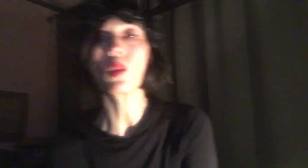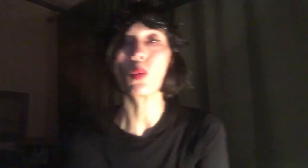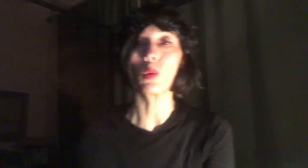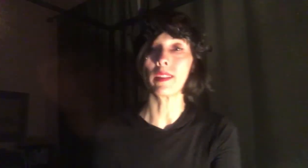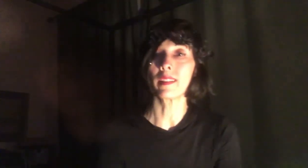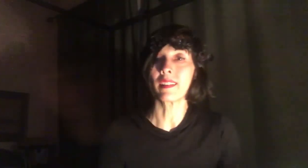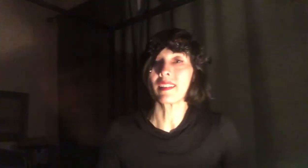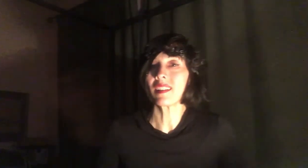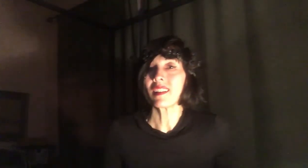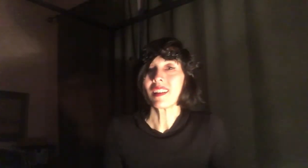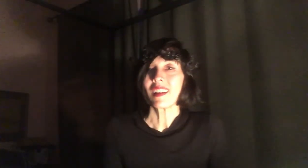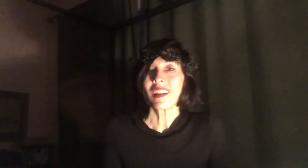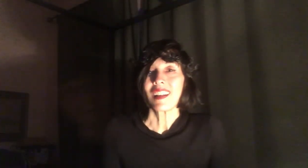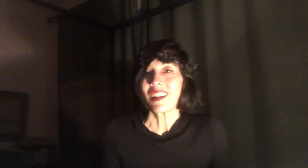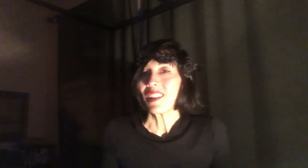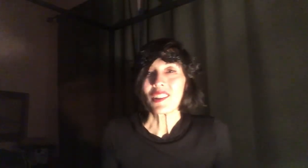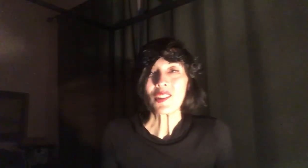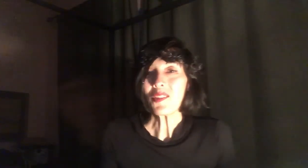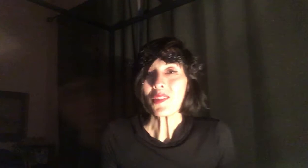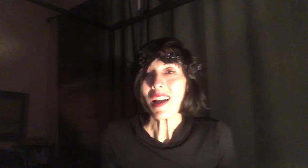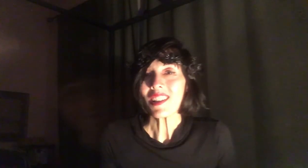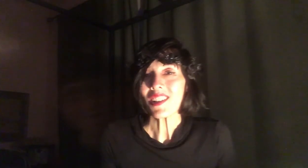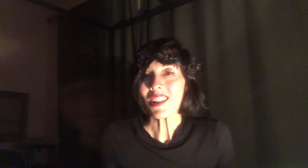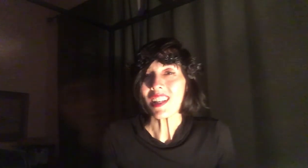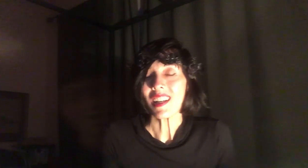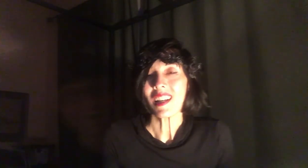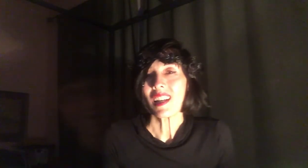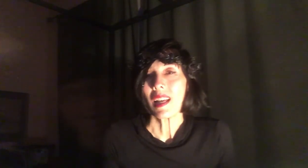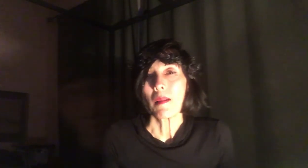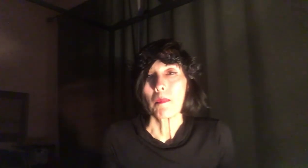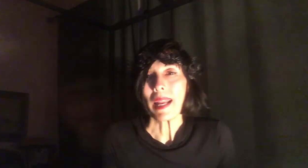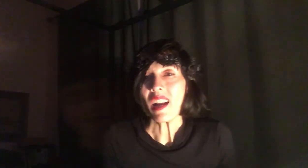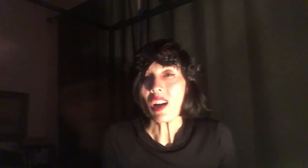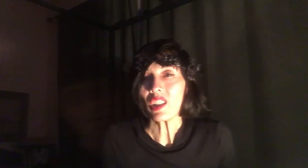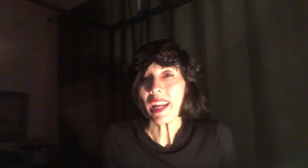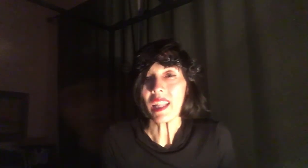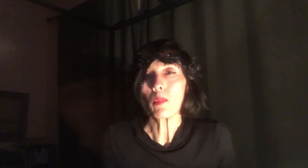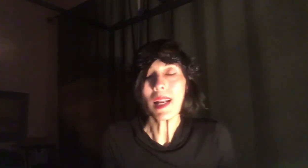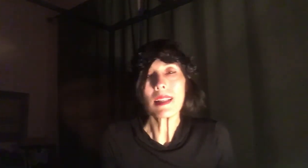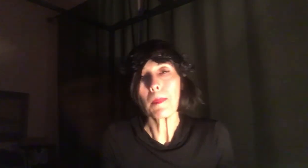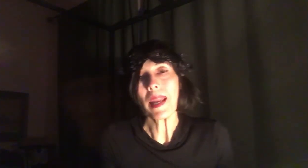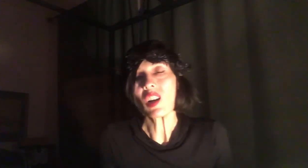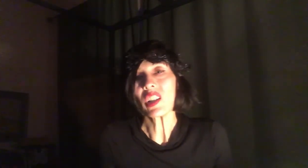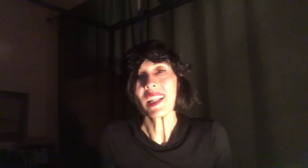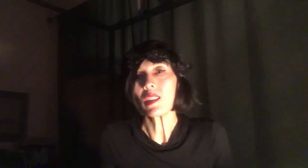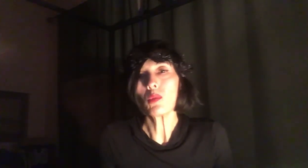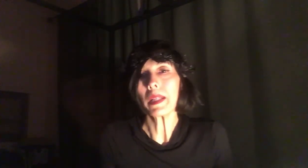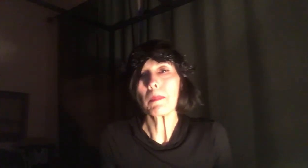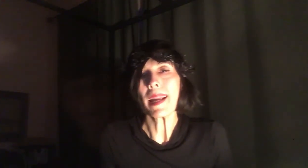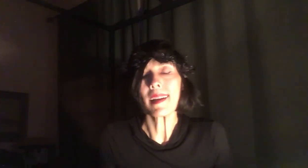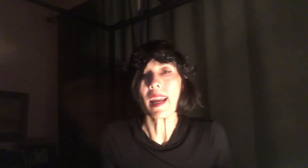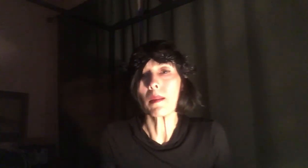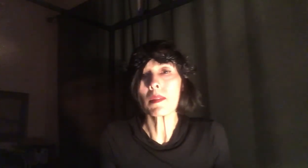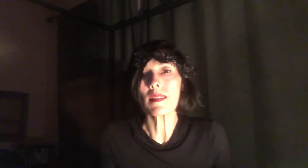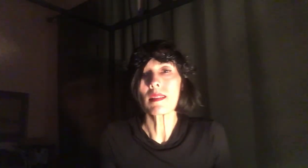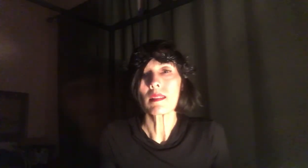old. Don't rush. Play hard to get. And when I say play hard to get, I don't mean playing games. I